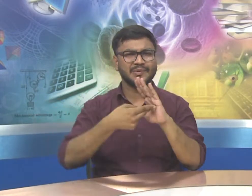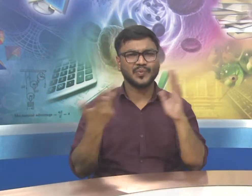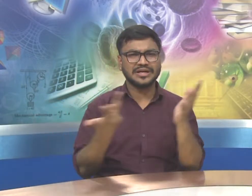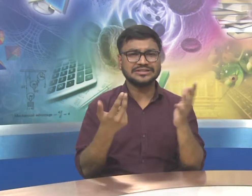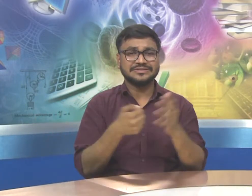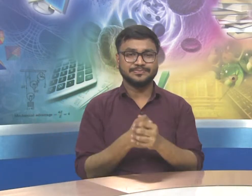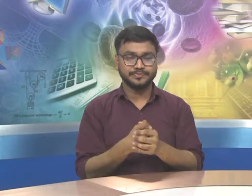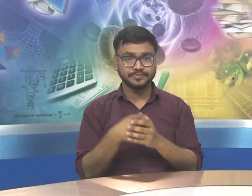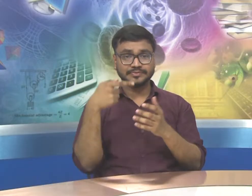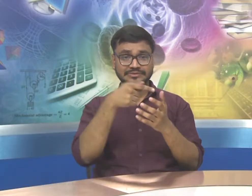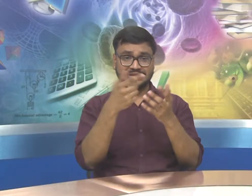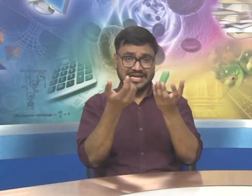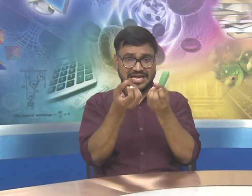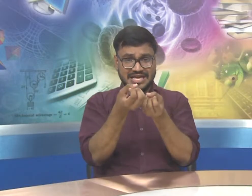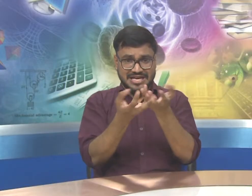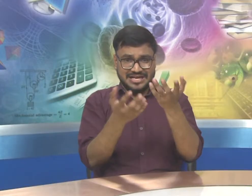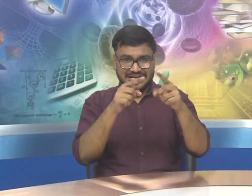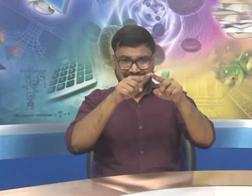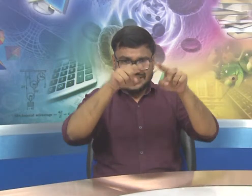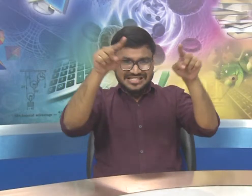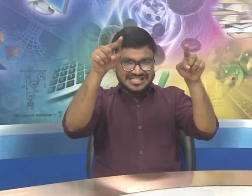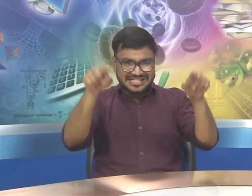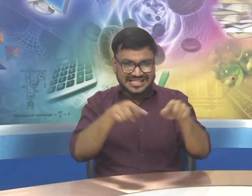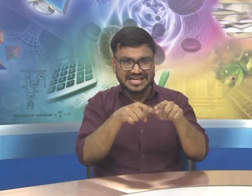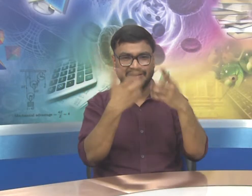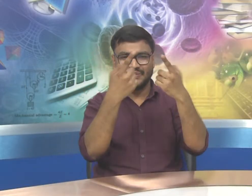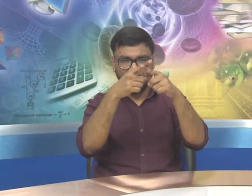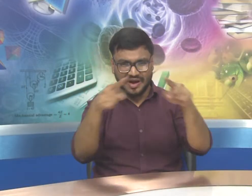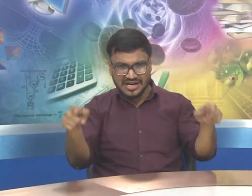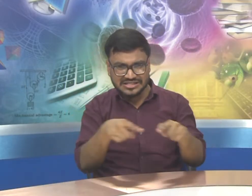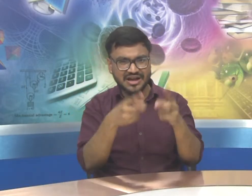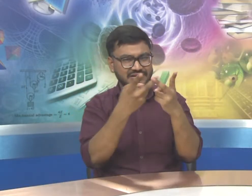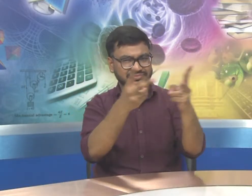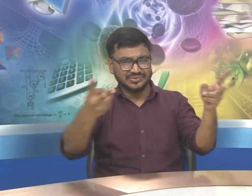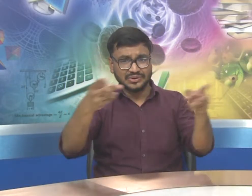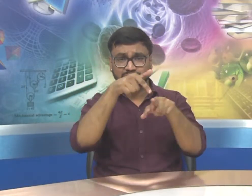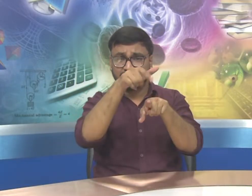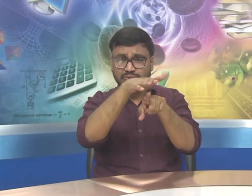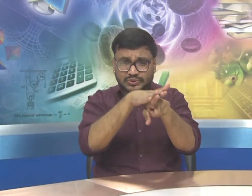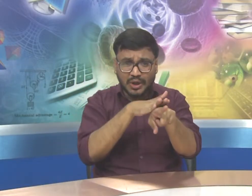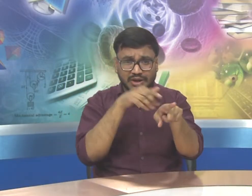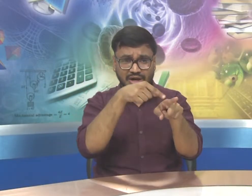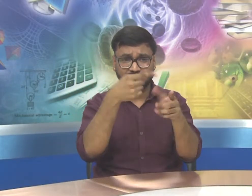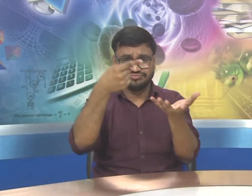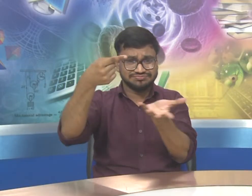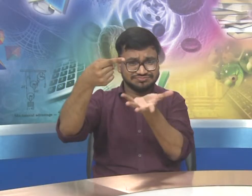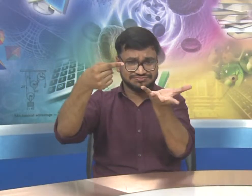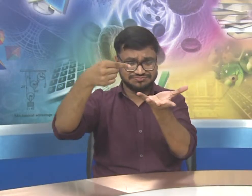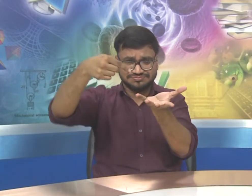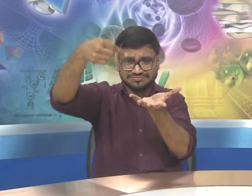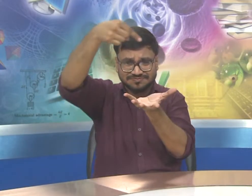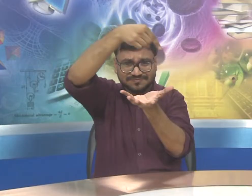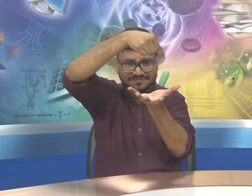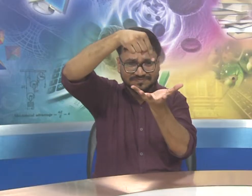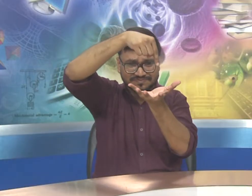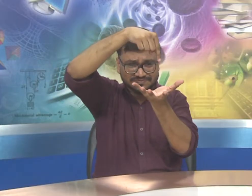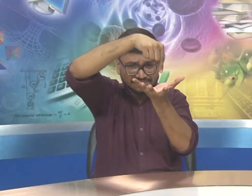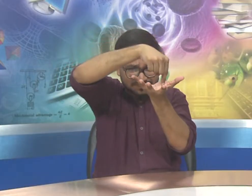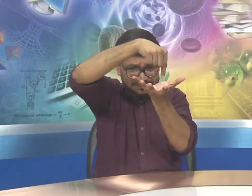STM, scanning tunneling microscopy. It is a very sharp